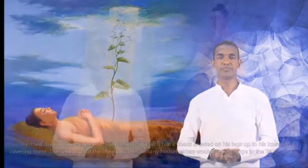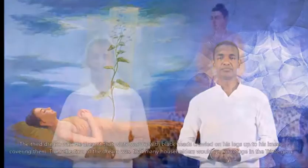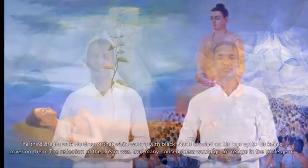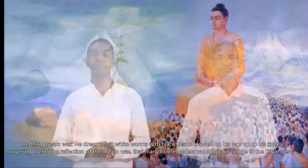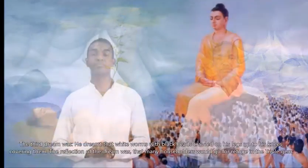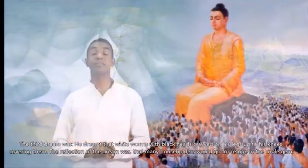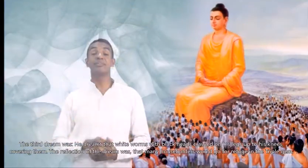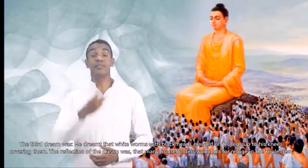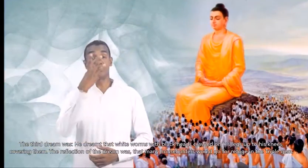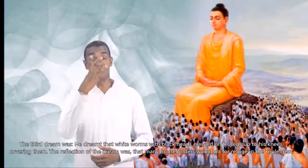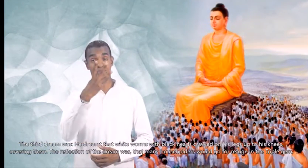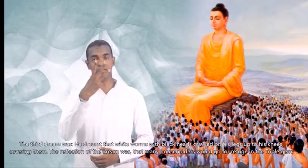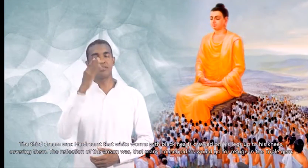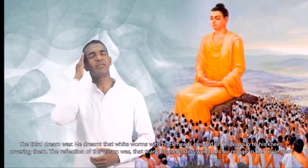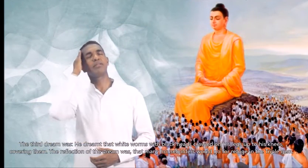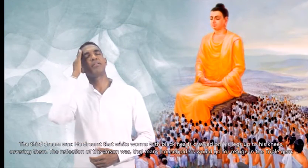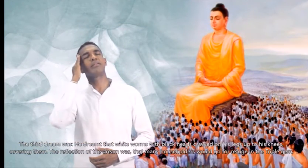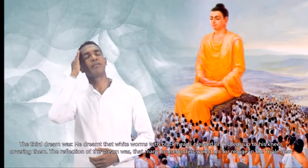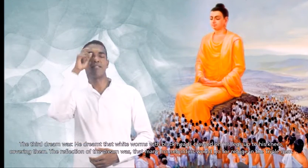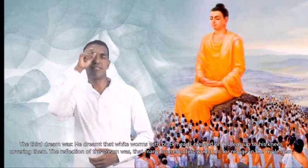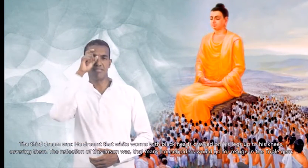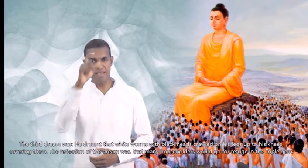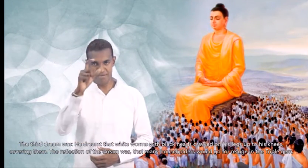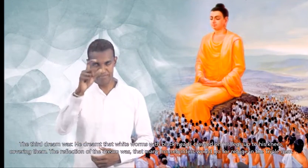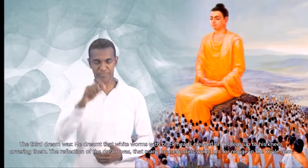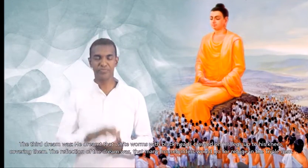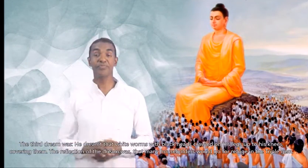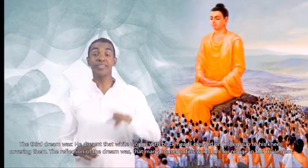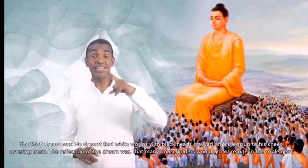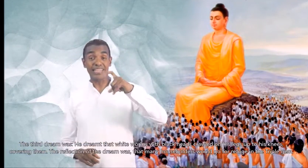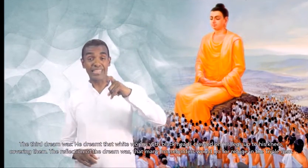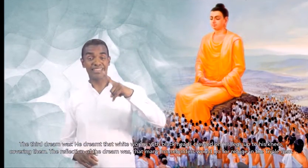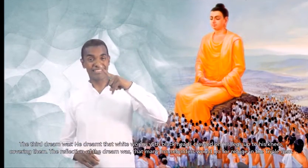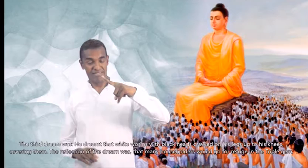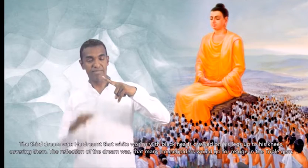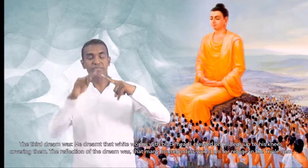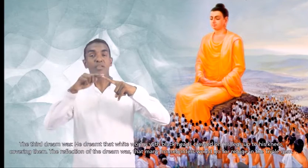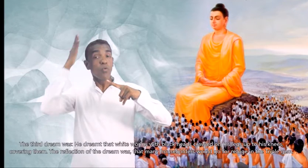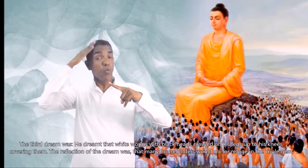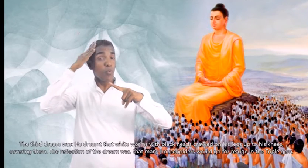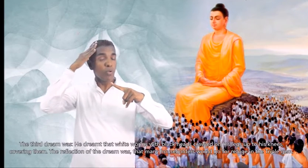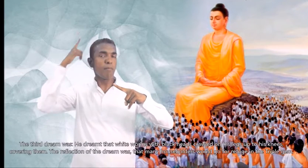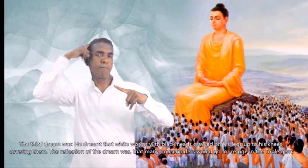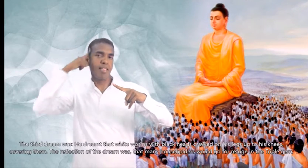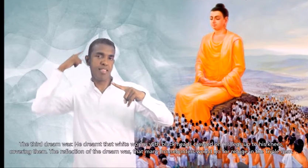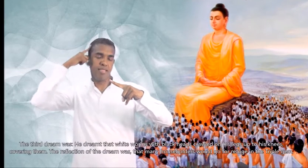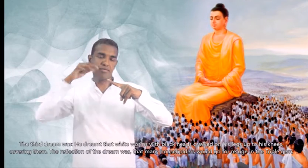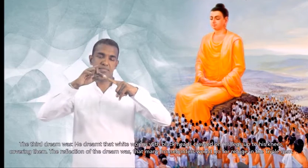The third dream was he dreamed that white worms with black heads crawled on his leg up to his knees,